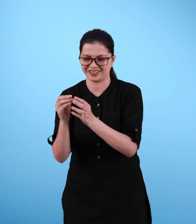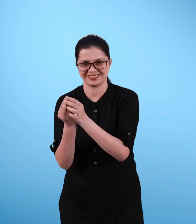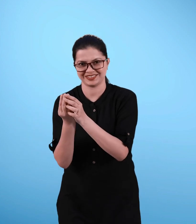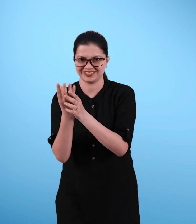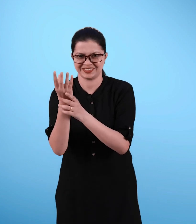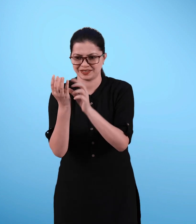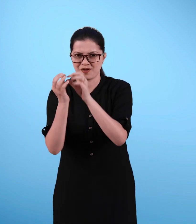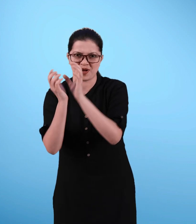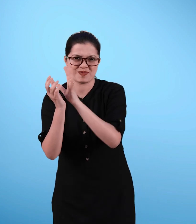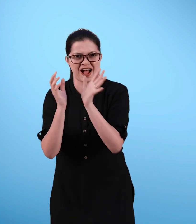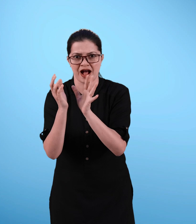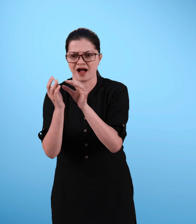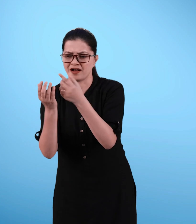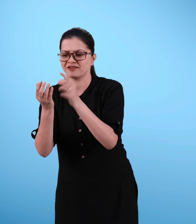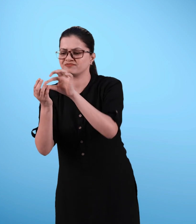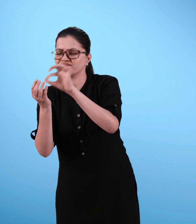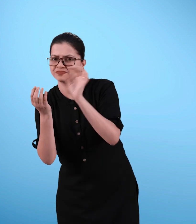field that is ready for picking?